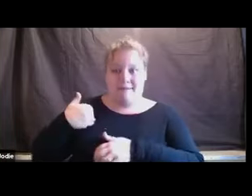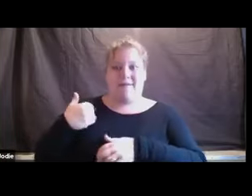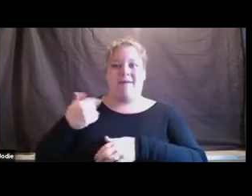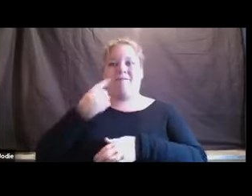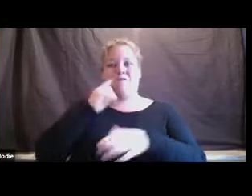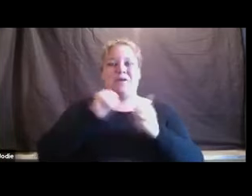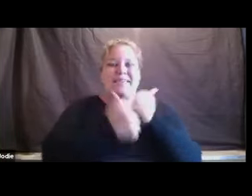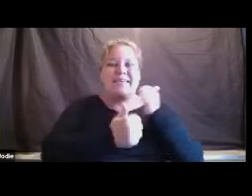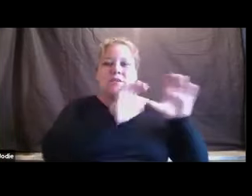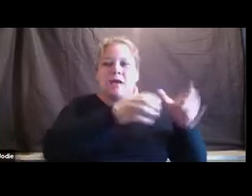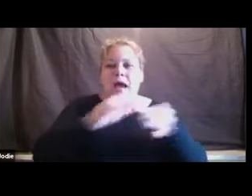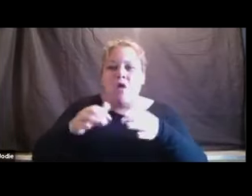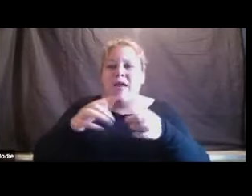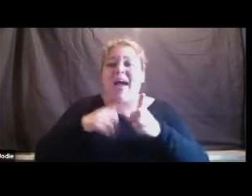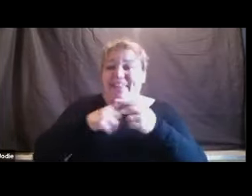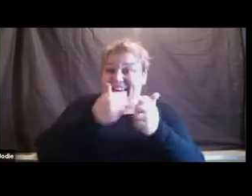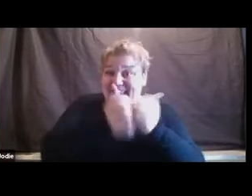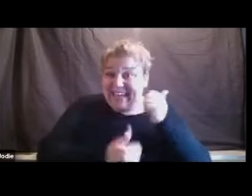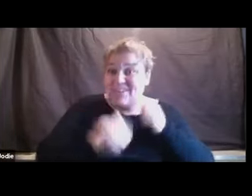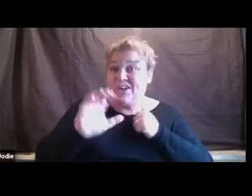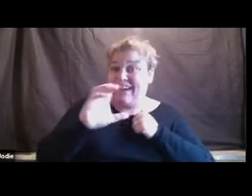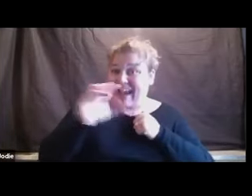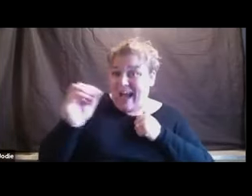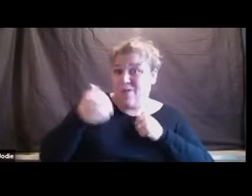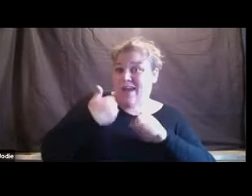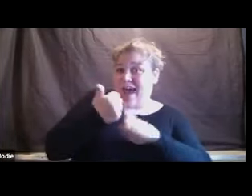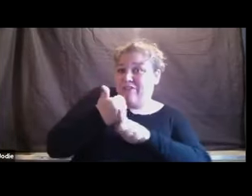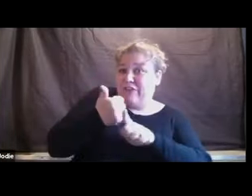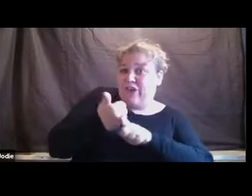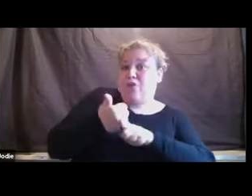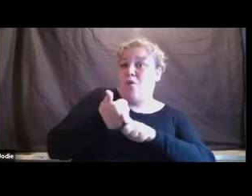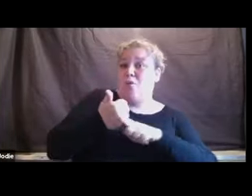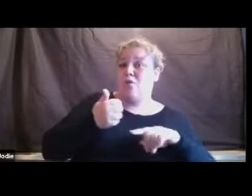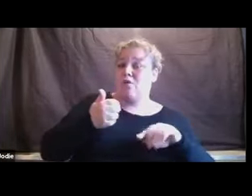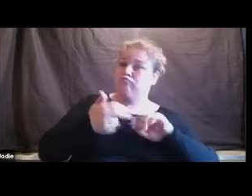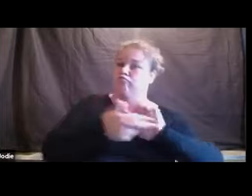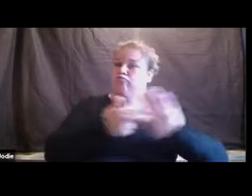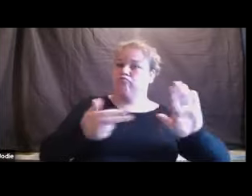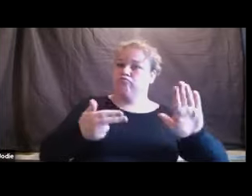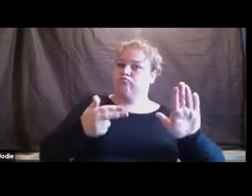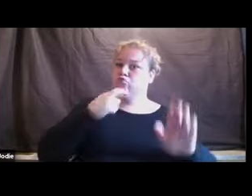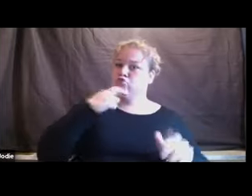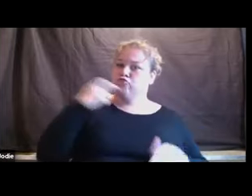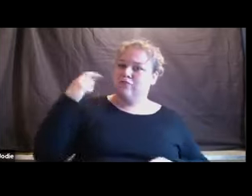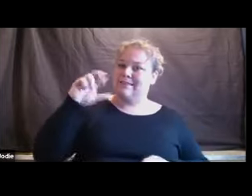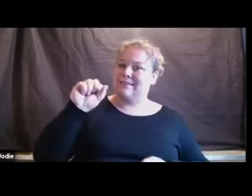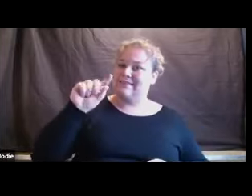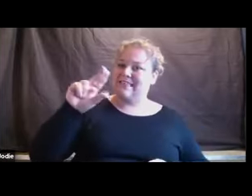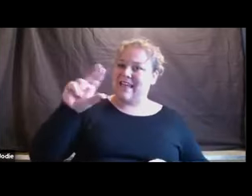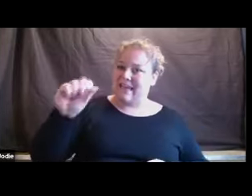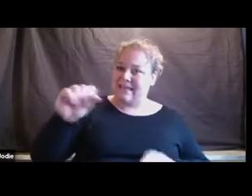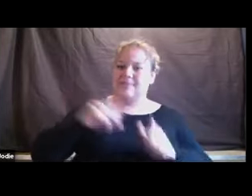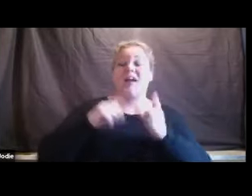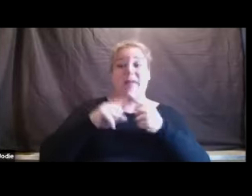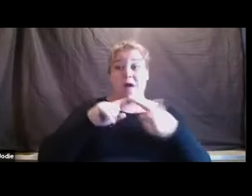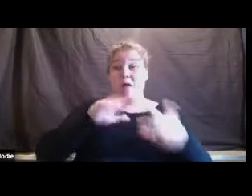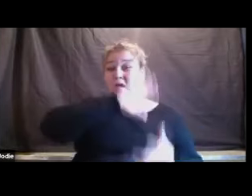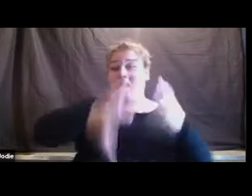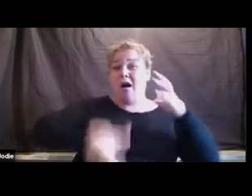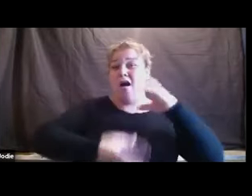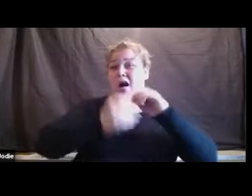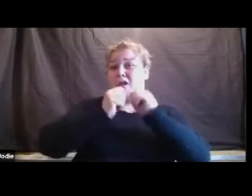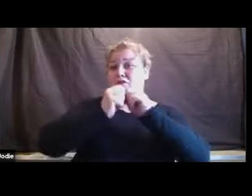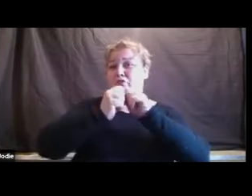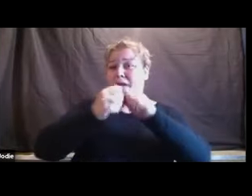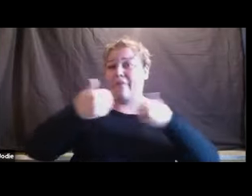or status. And then there is also a regional indicator of risk or status. This is